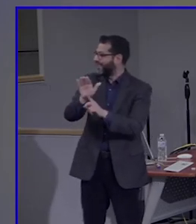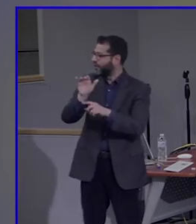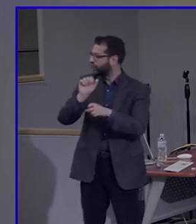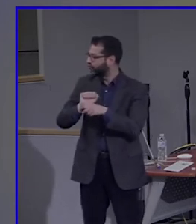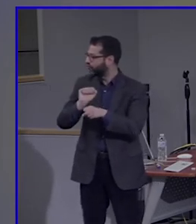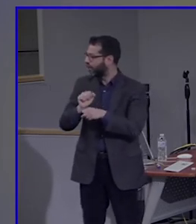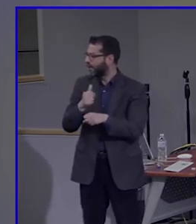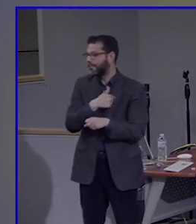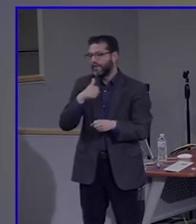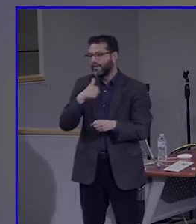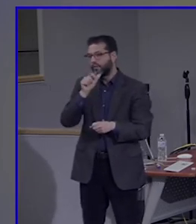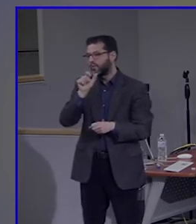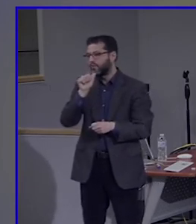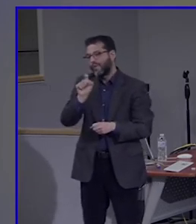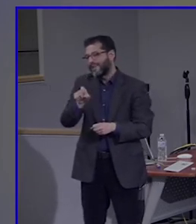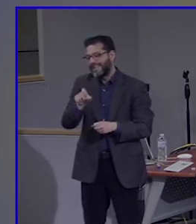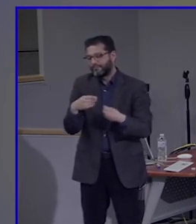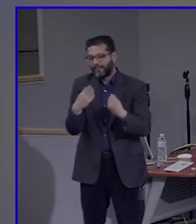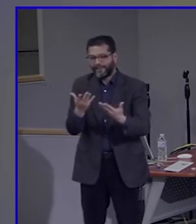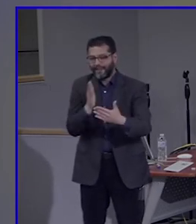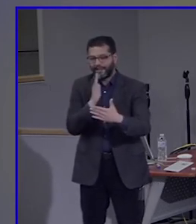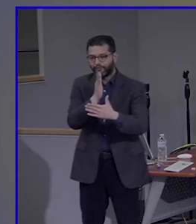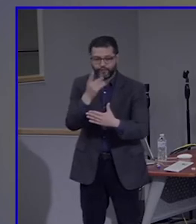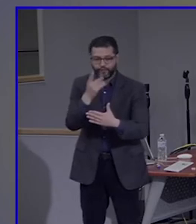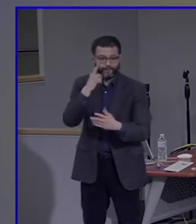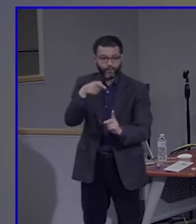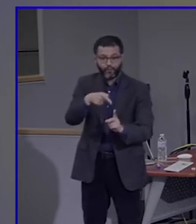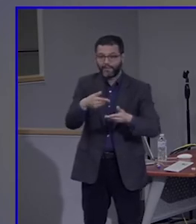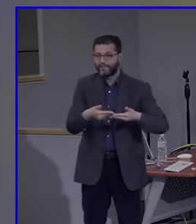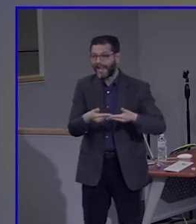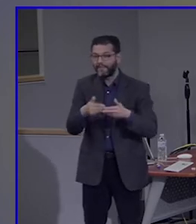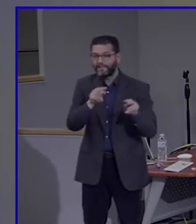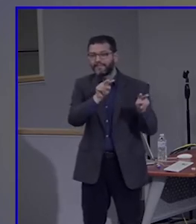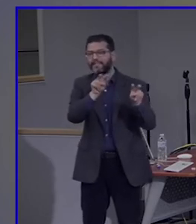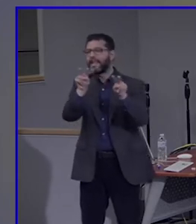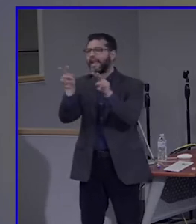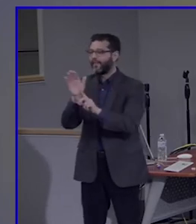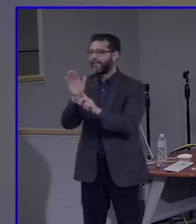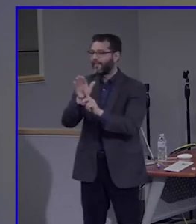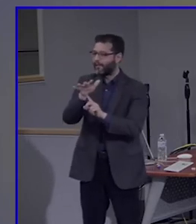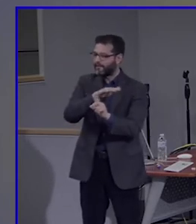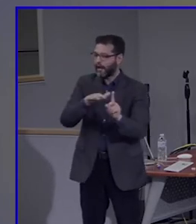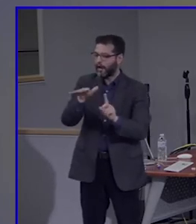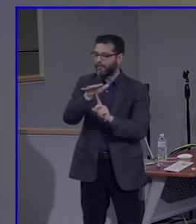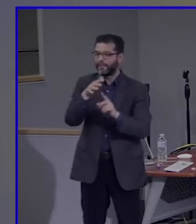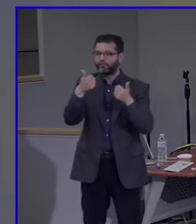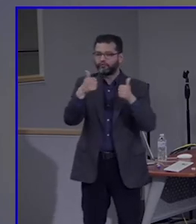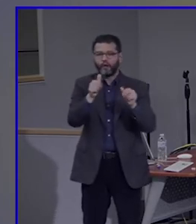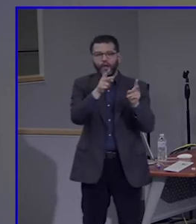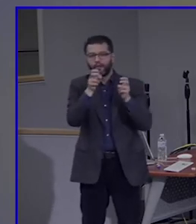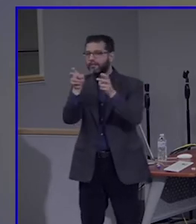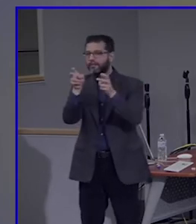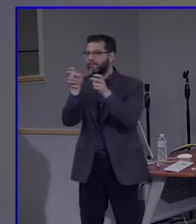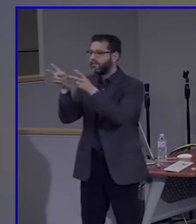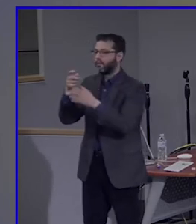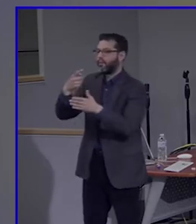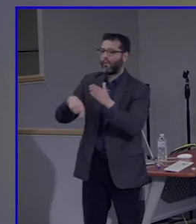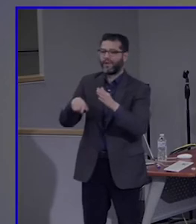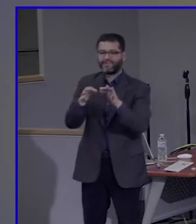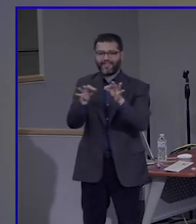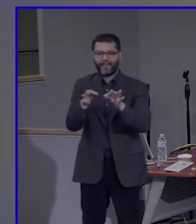don't need to give them an intervention to get them to scan the environment to see what's out there that might be language because that's what they're doing